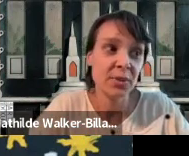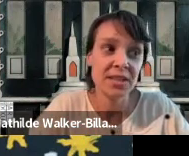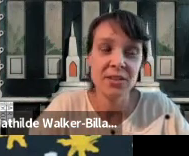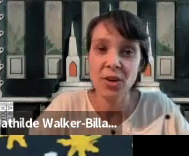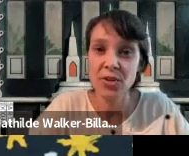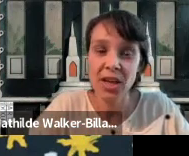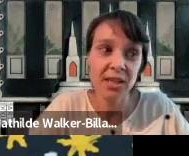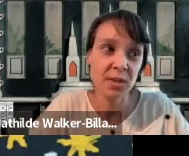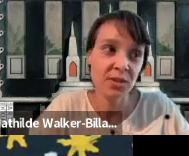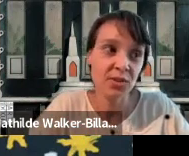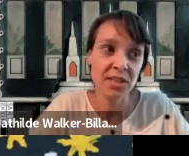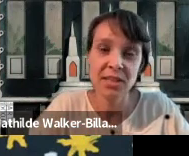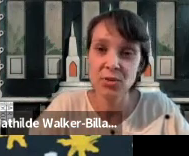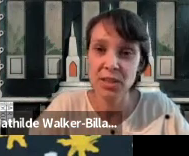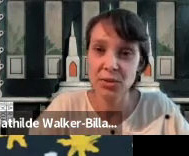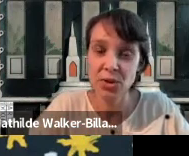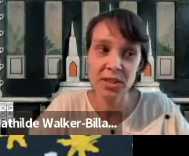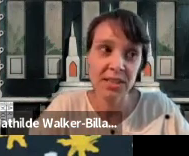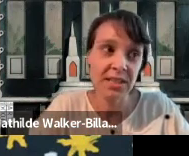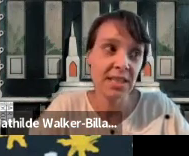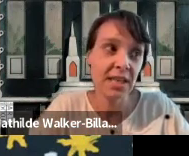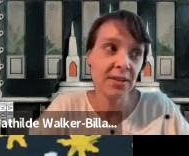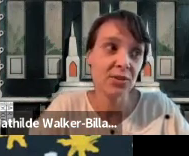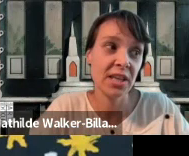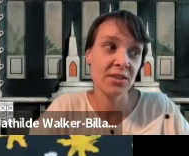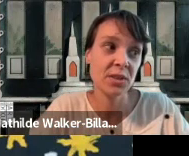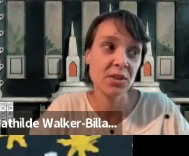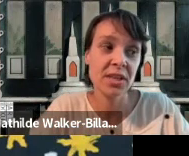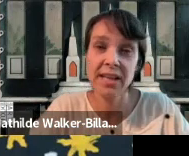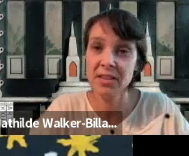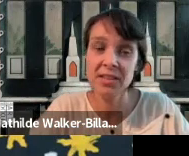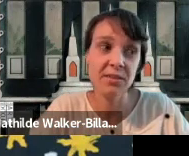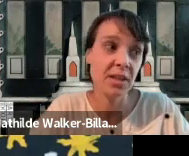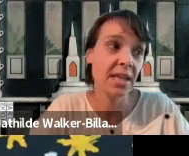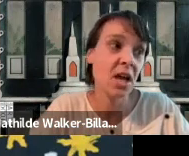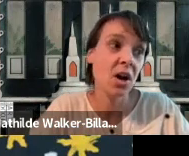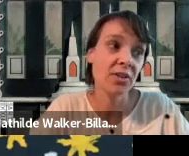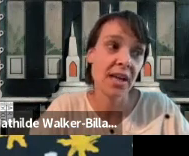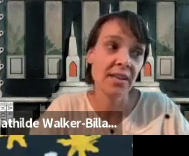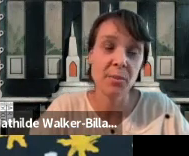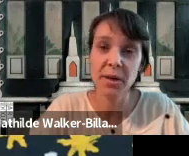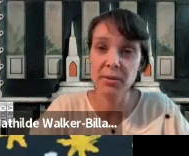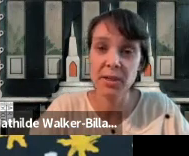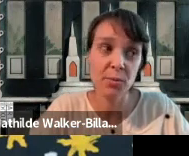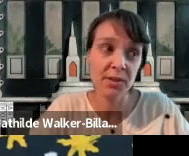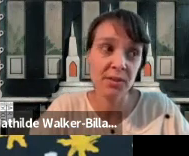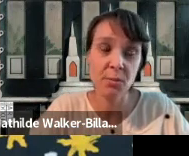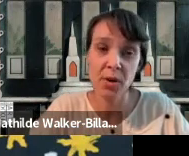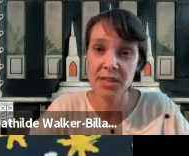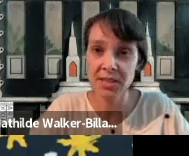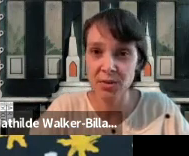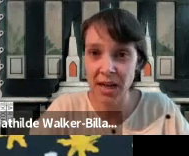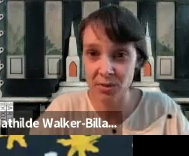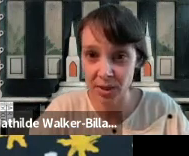is president of the Collier Research Institute in New York City. She has written extensively on Anna Mary